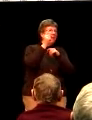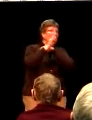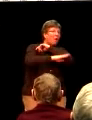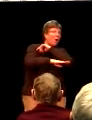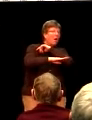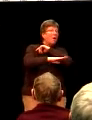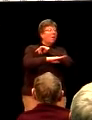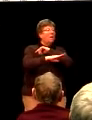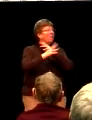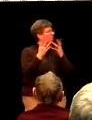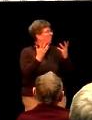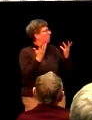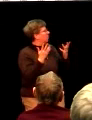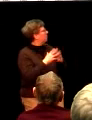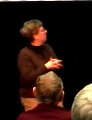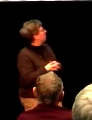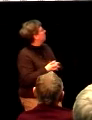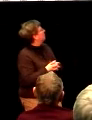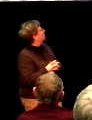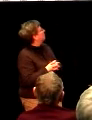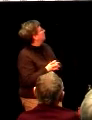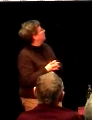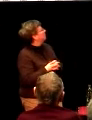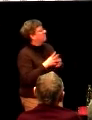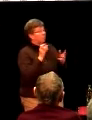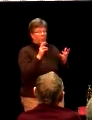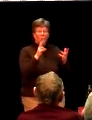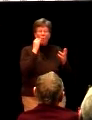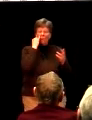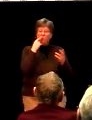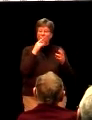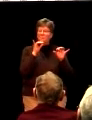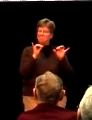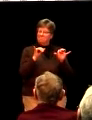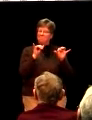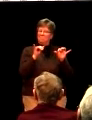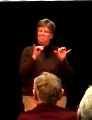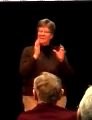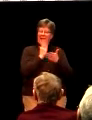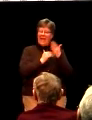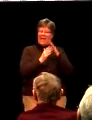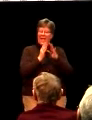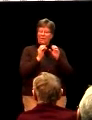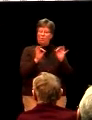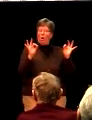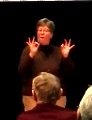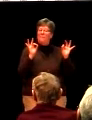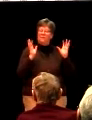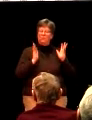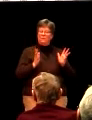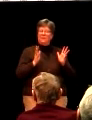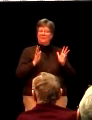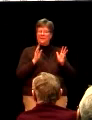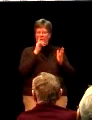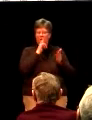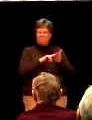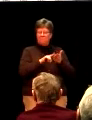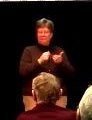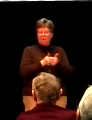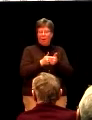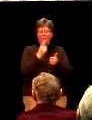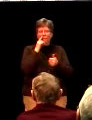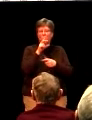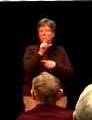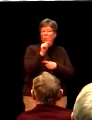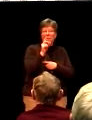put in an urban area, for instance. Or if we just stay hands-off and track it over 20 or 30 years. I was not there at the start